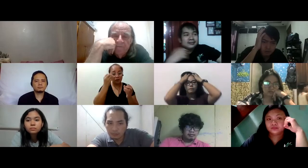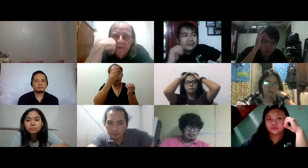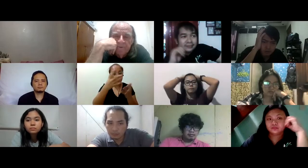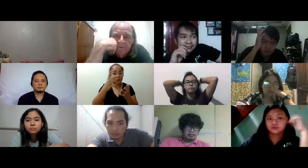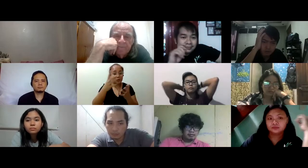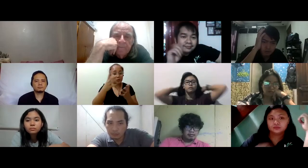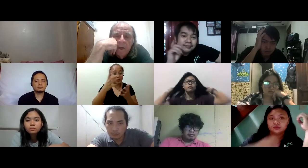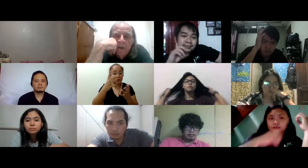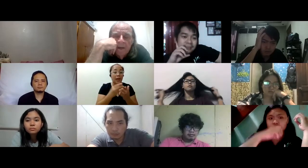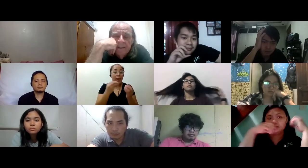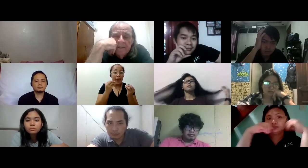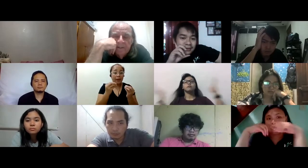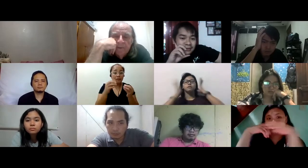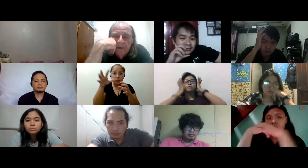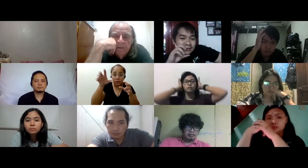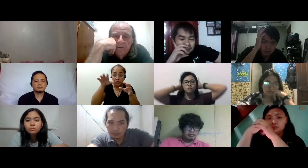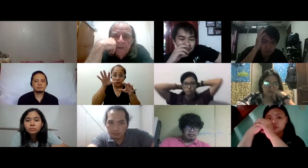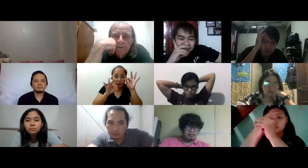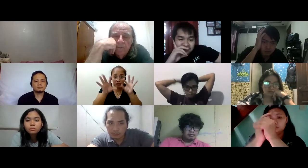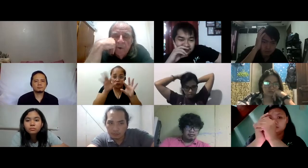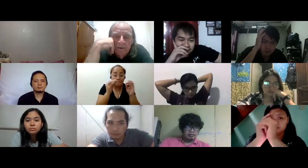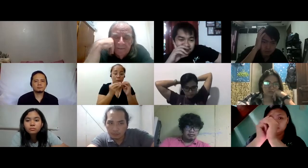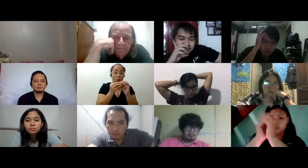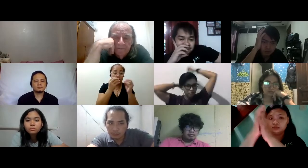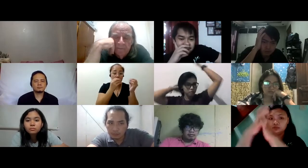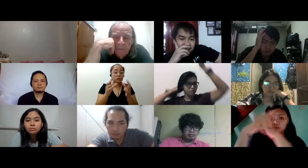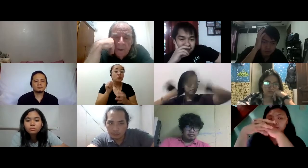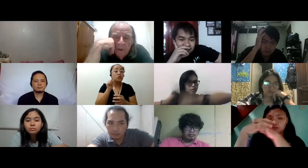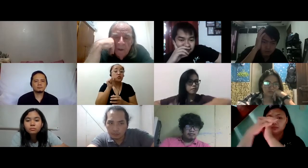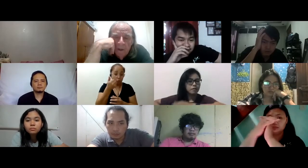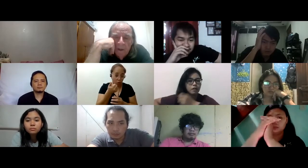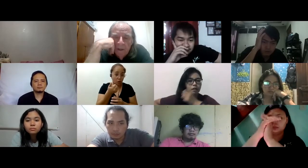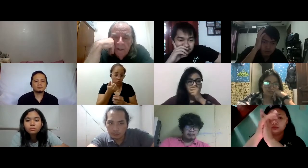more information. We can do that tomorrow.